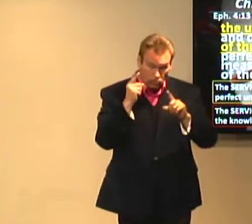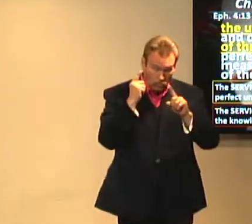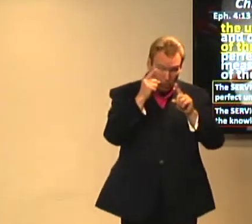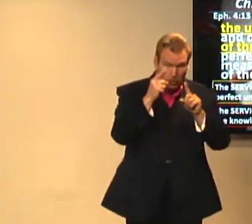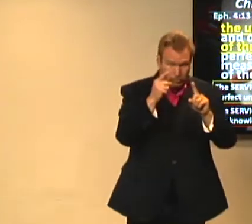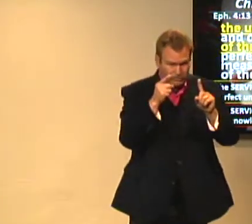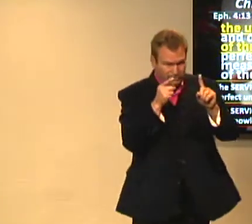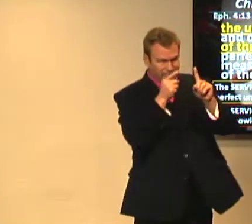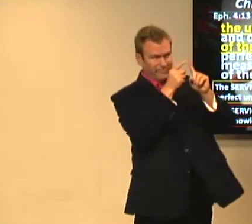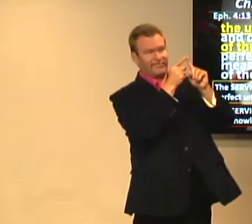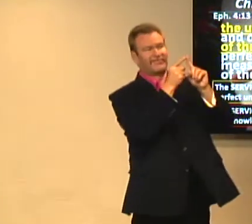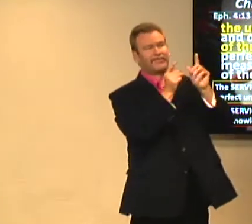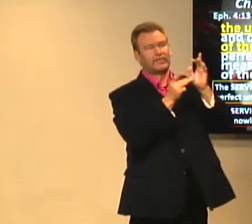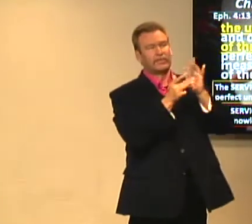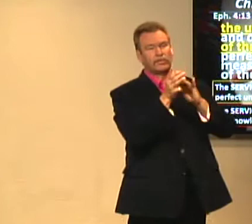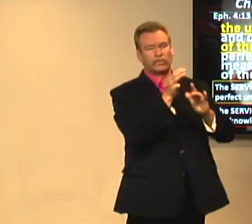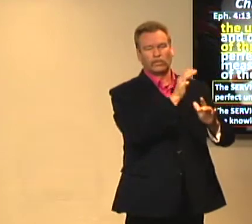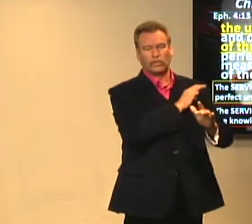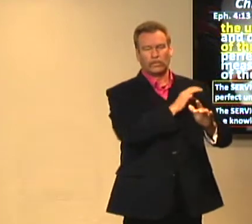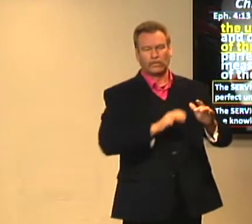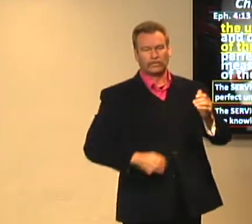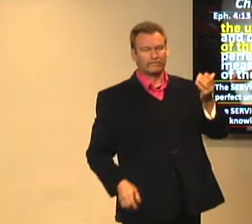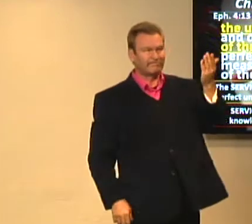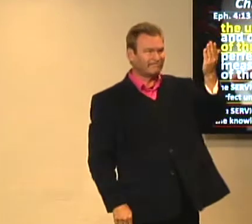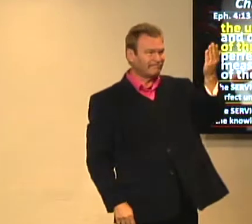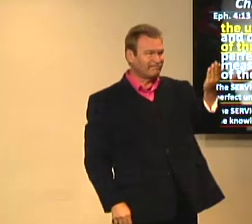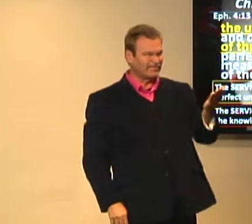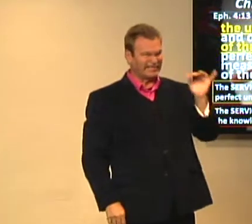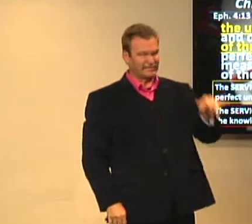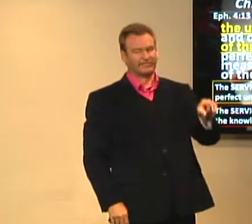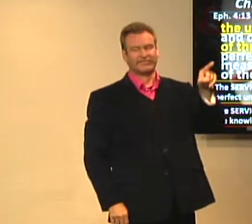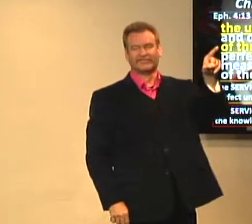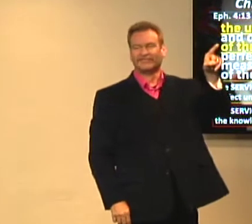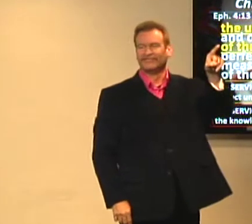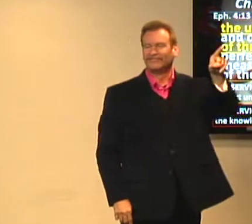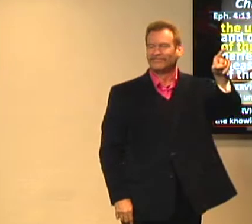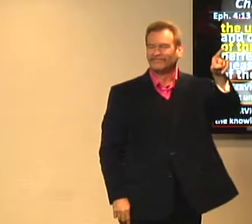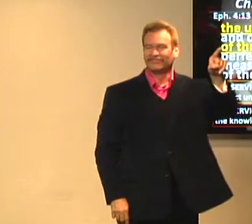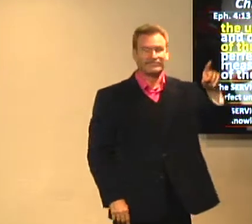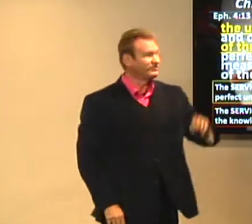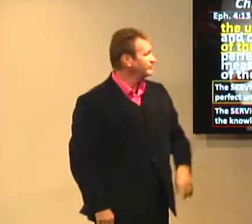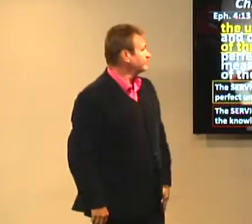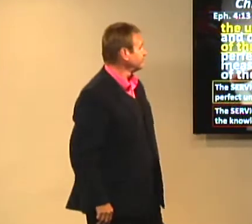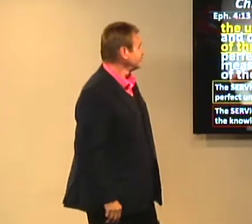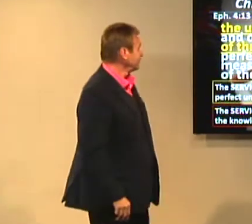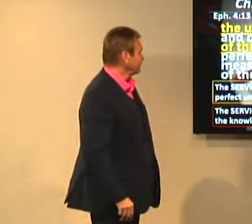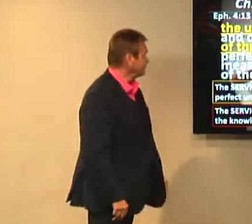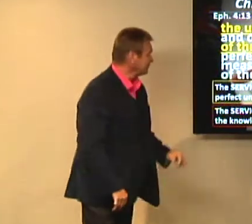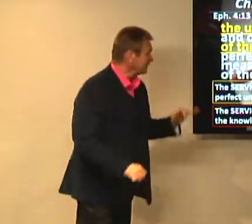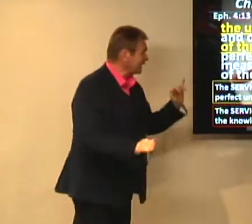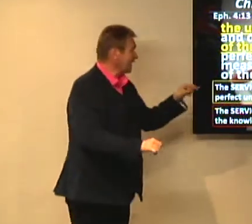have. But for us, our goal is relationship with Jesus Christ, and that is our one goal.